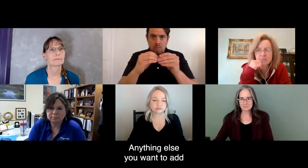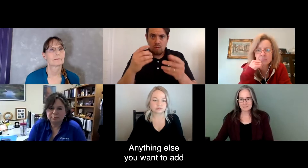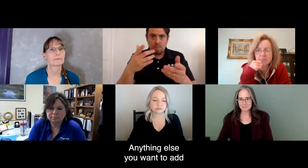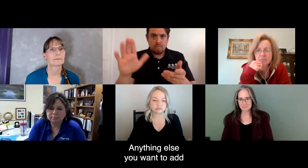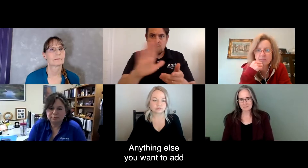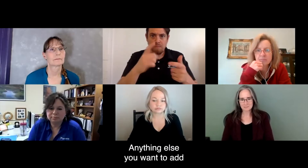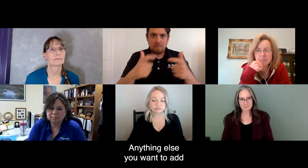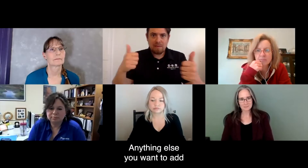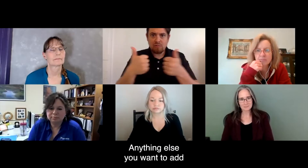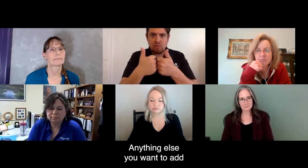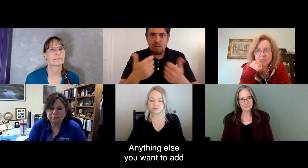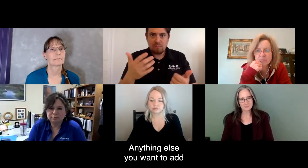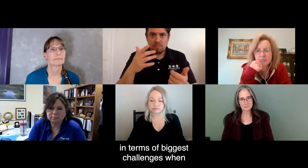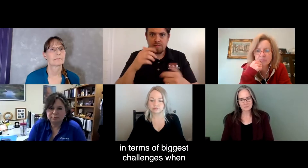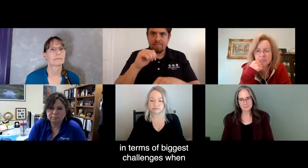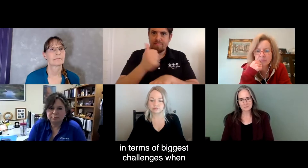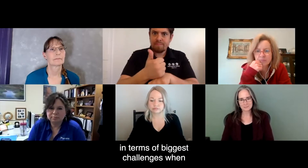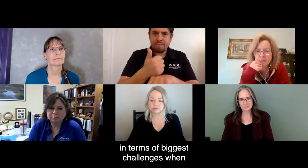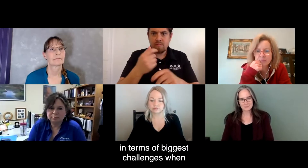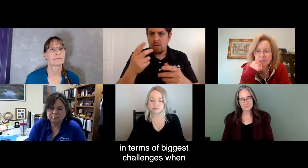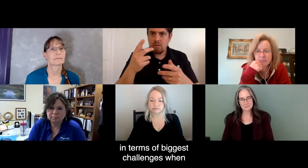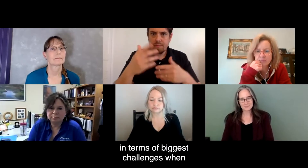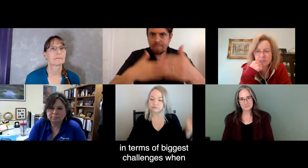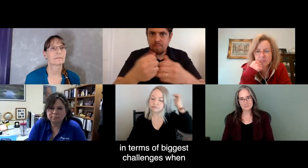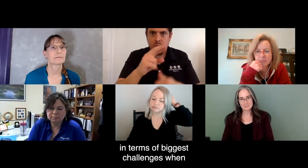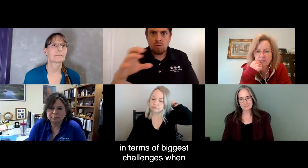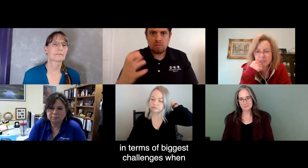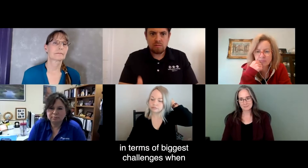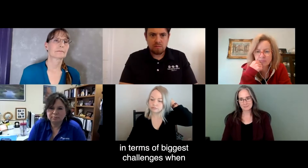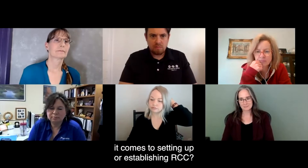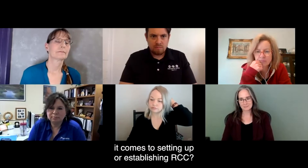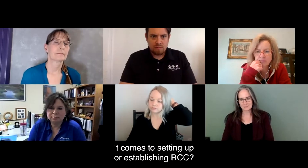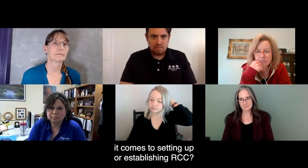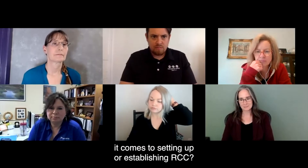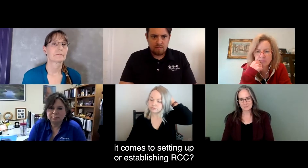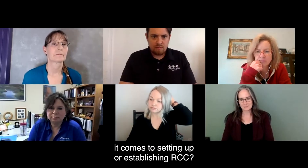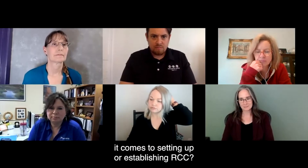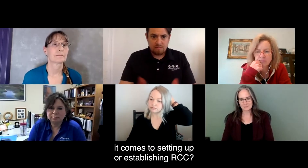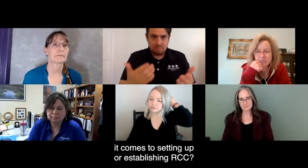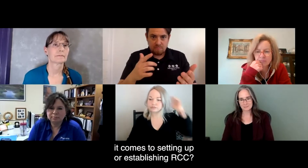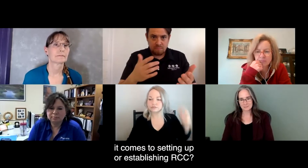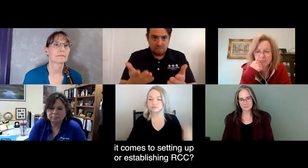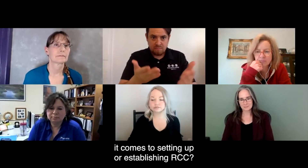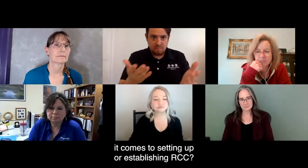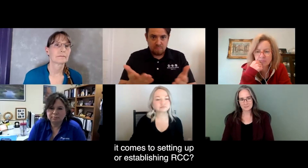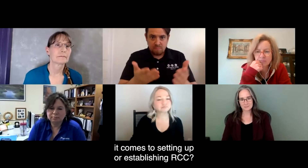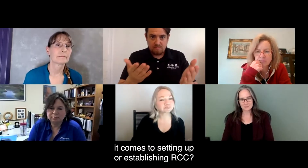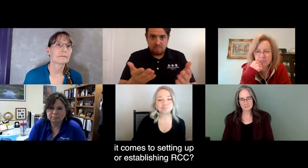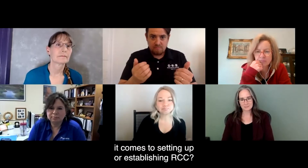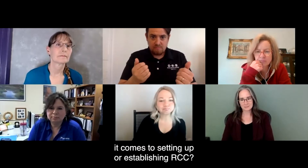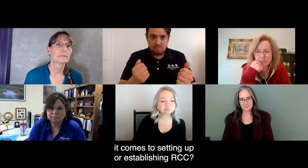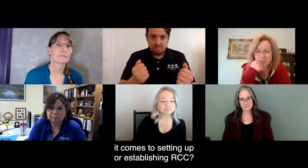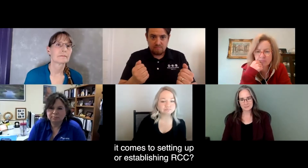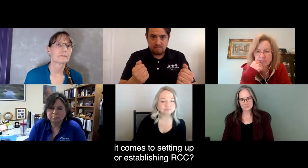Okay. Anything else you want to add in terms of biggest challenges when it comes to setting up or establishing RCC?